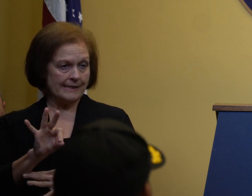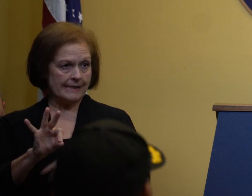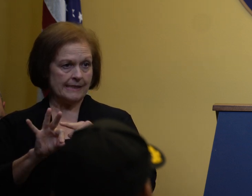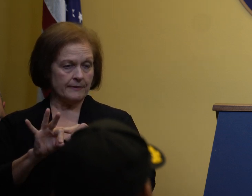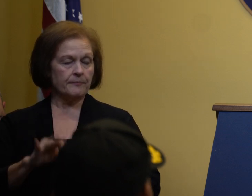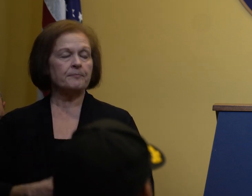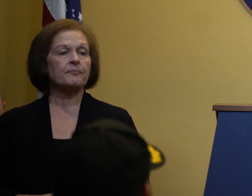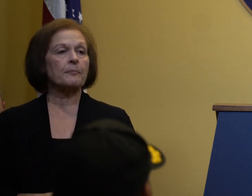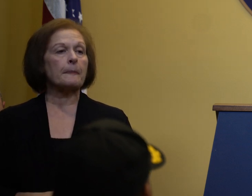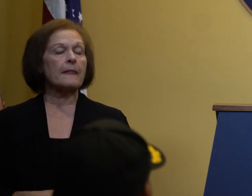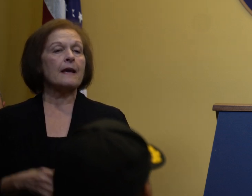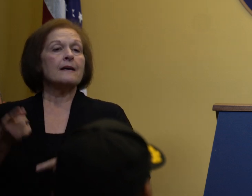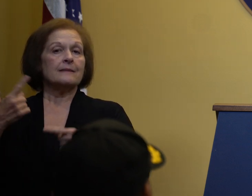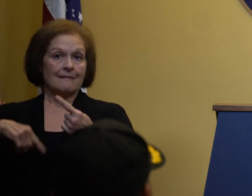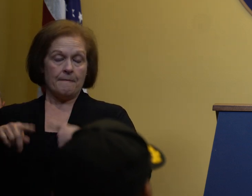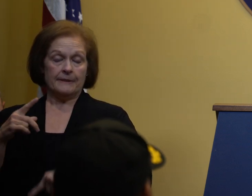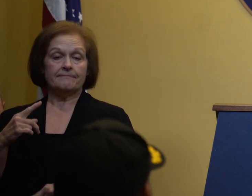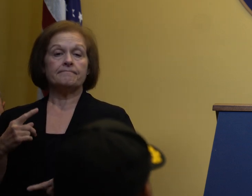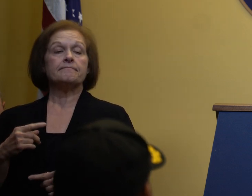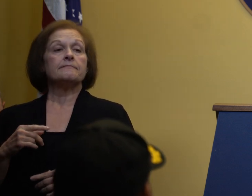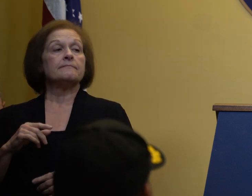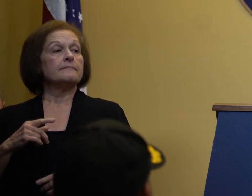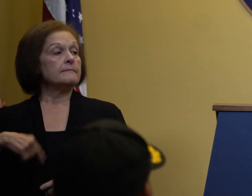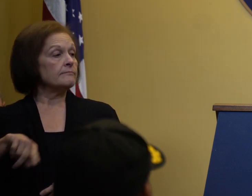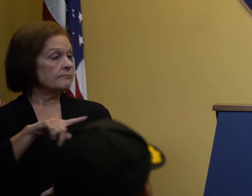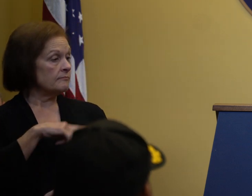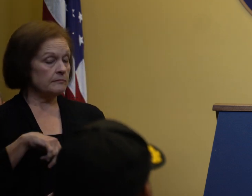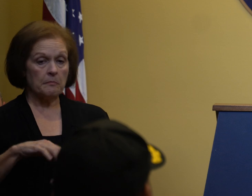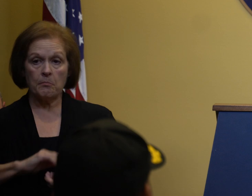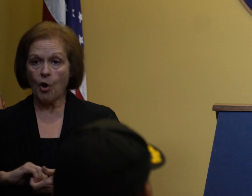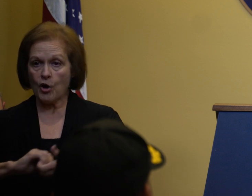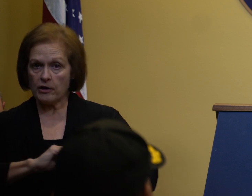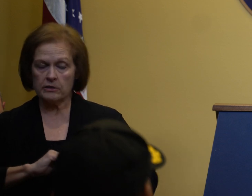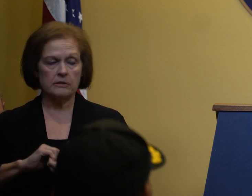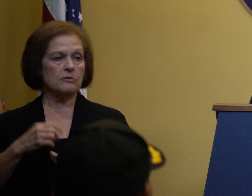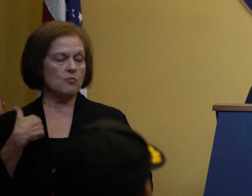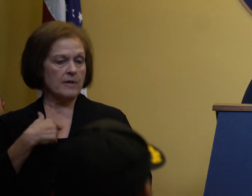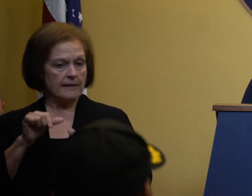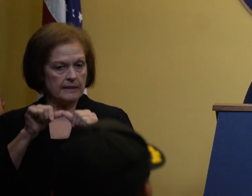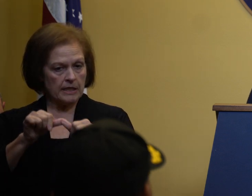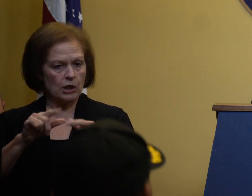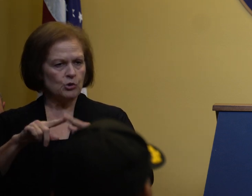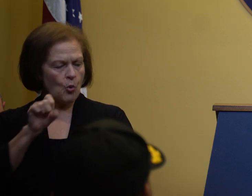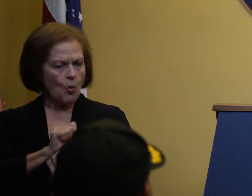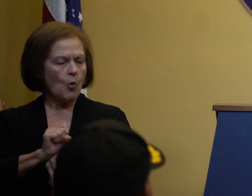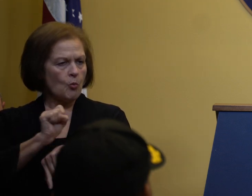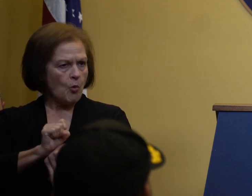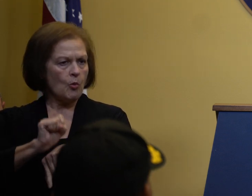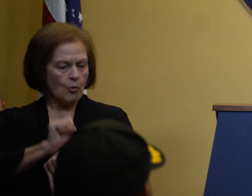coming our way. Just my administration, all of our partners, we just continue to lean in and do the